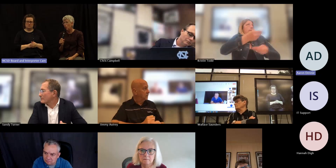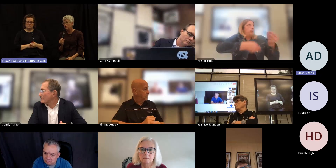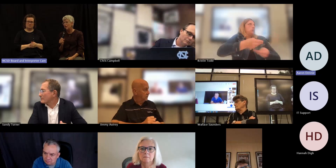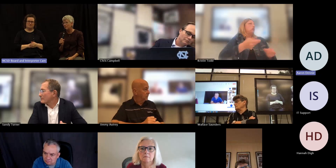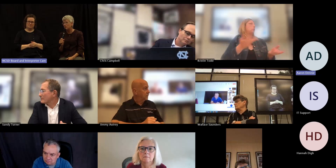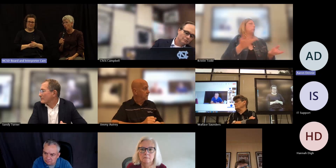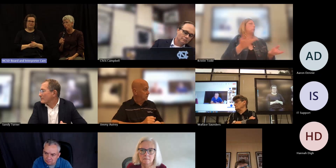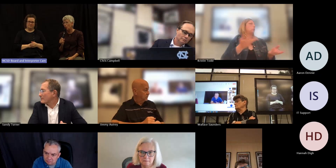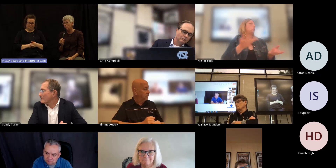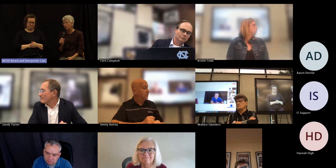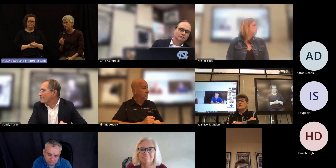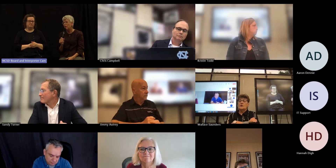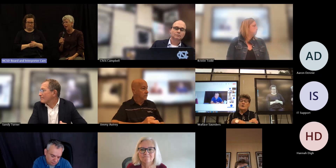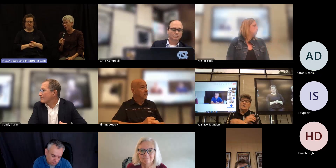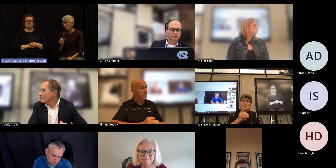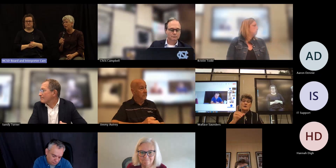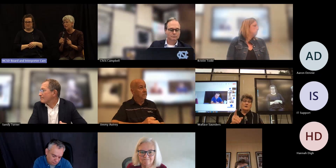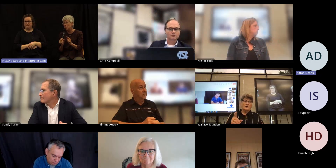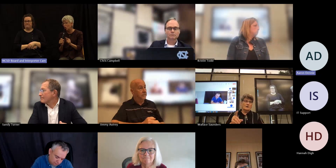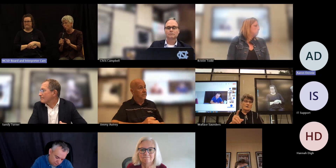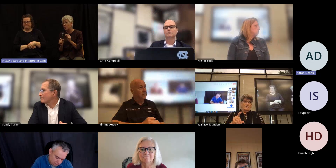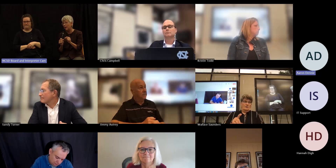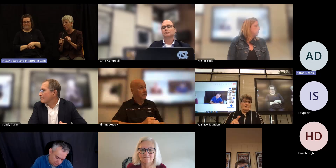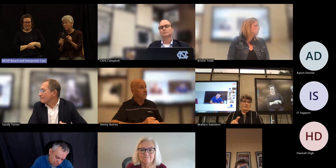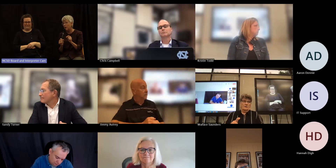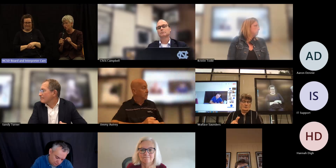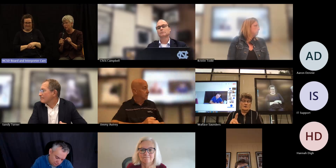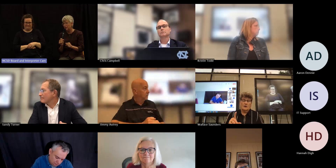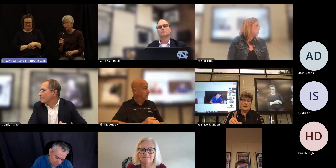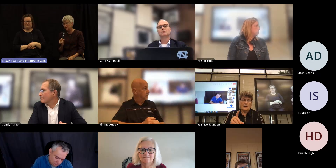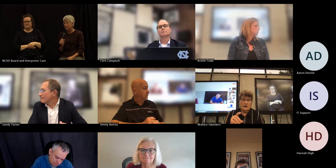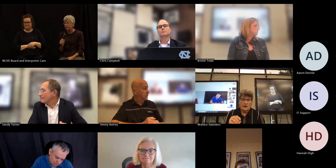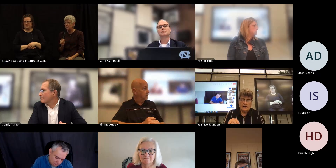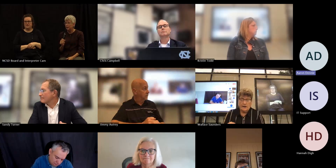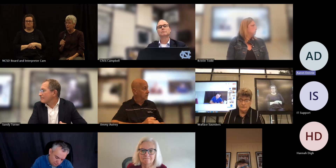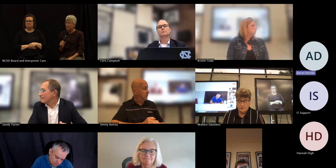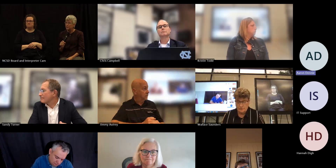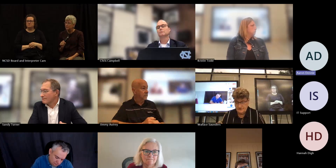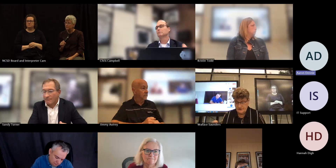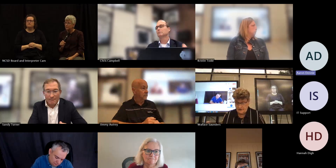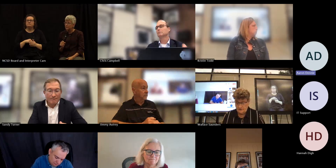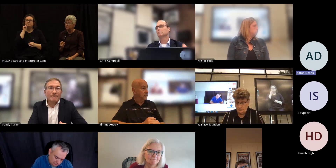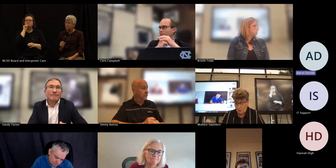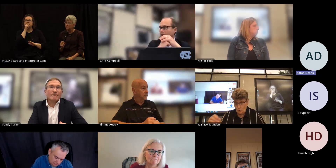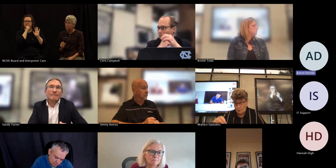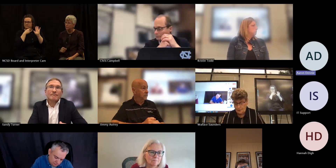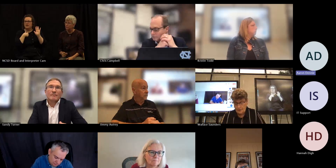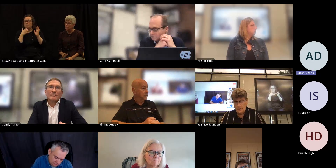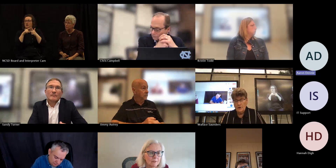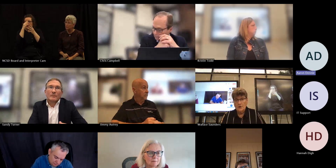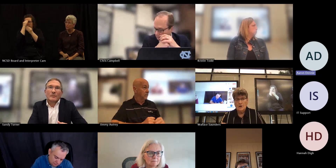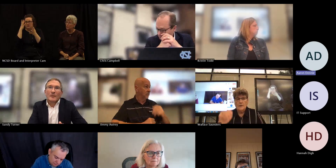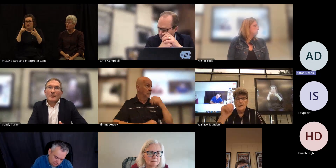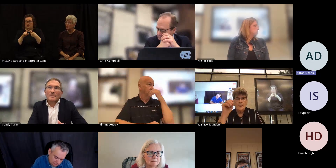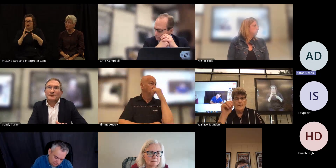then we will just have to hold on the hiring until we get a budget. And I was going to say to the board,